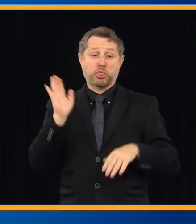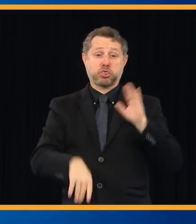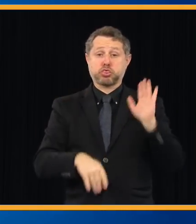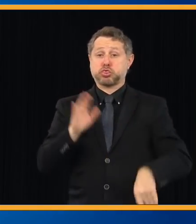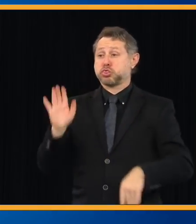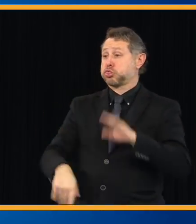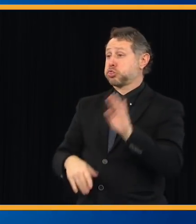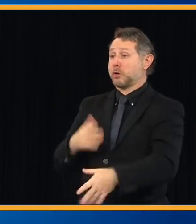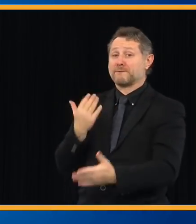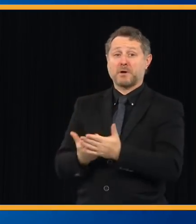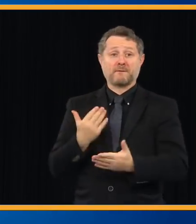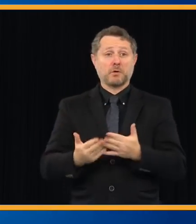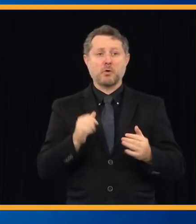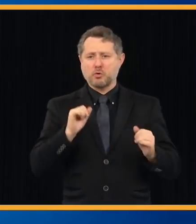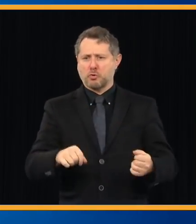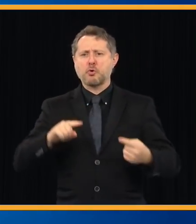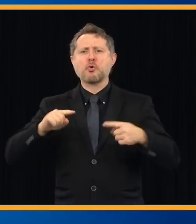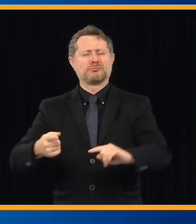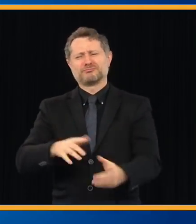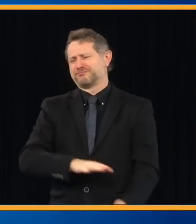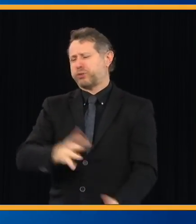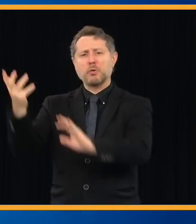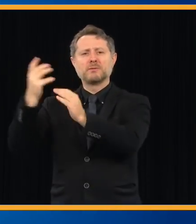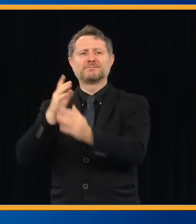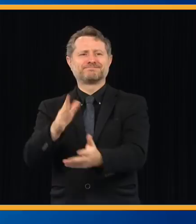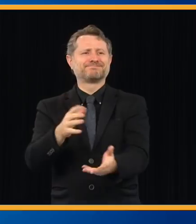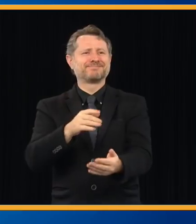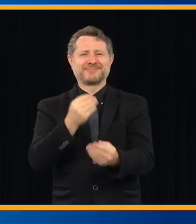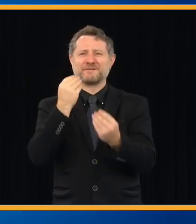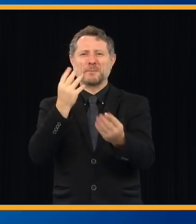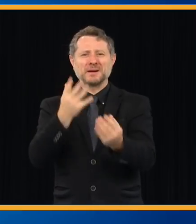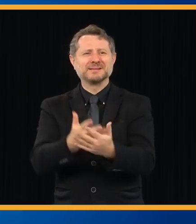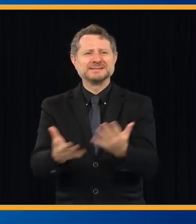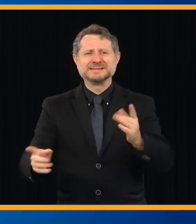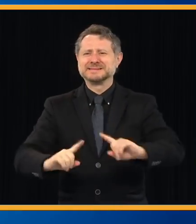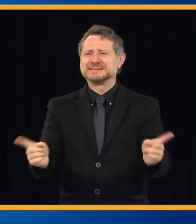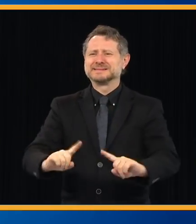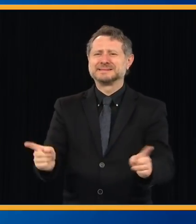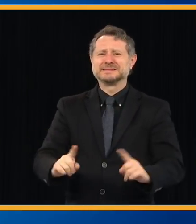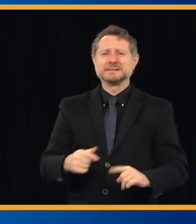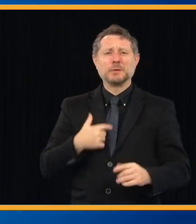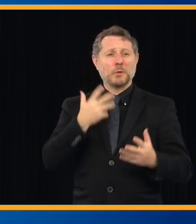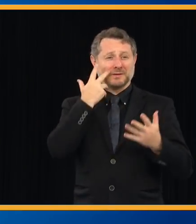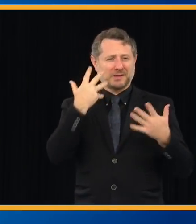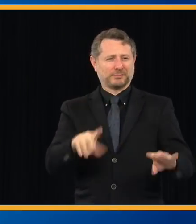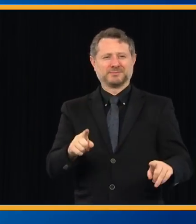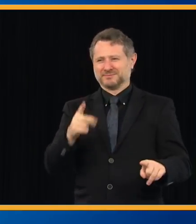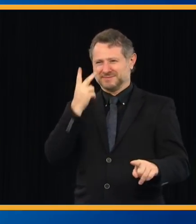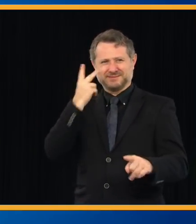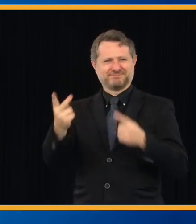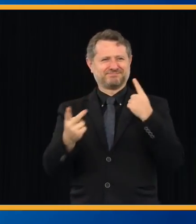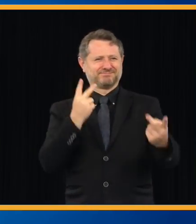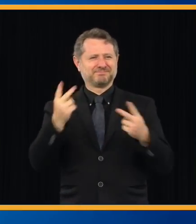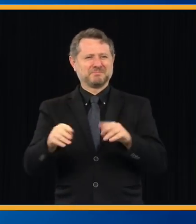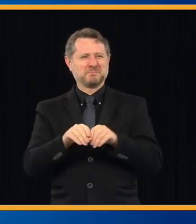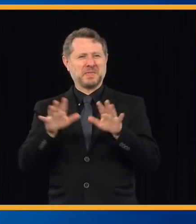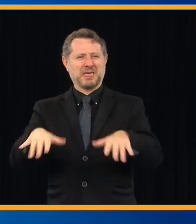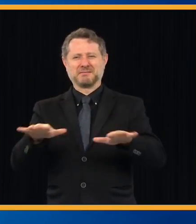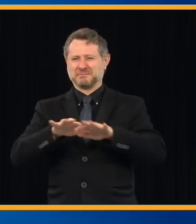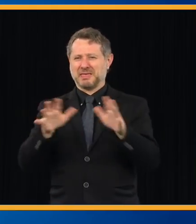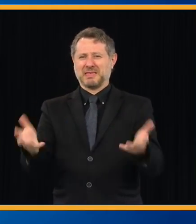you. We've seen that, I believe, during this global pandemic. How did it